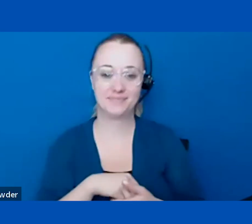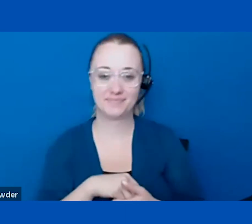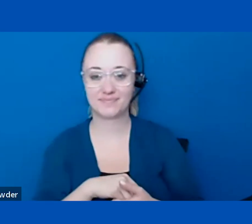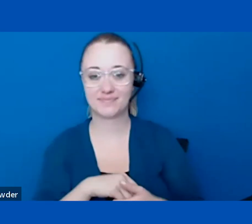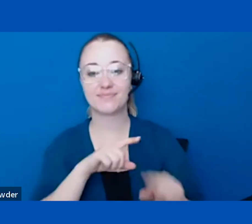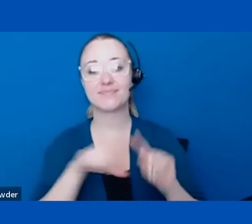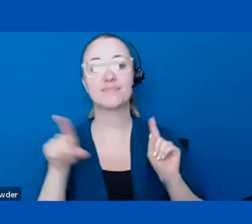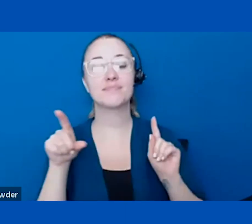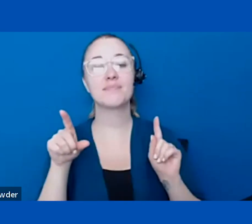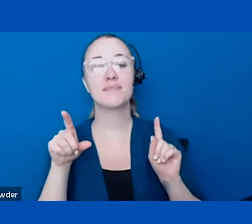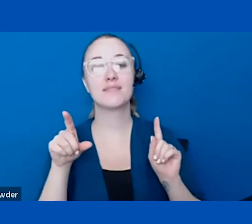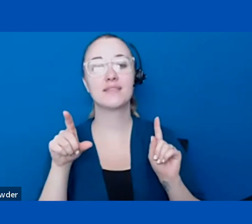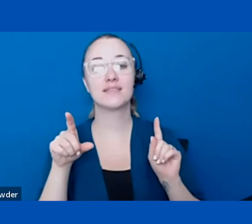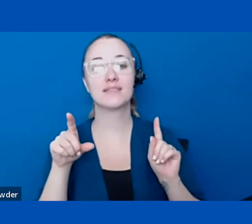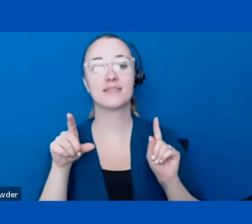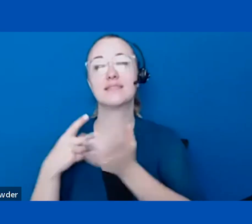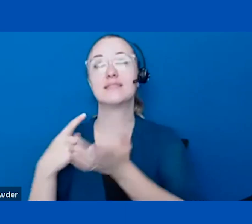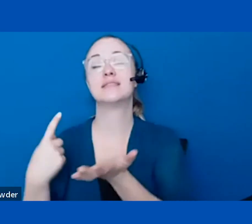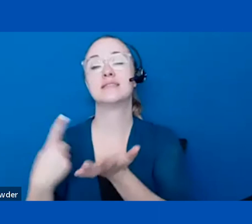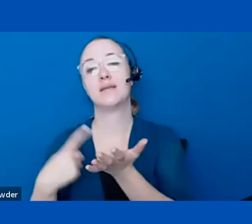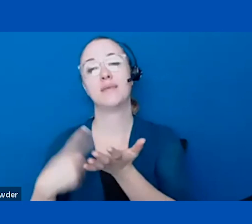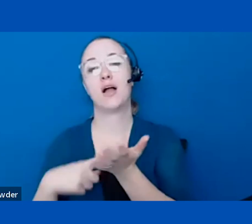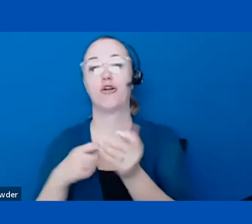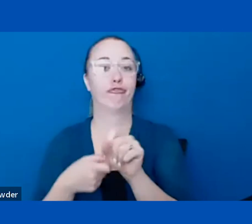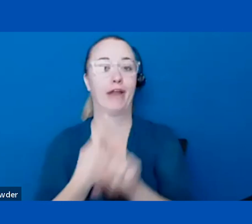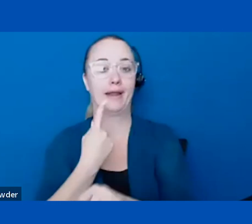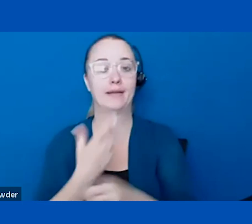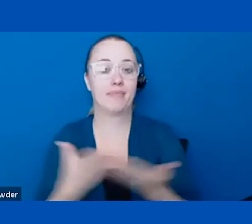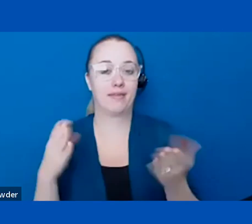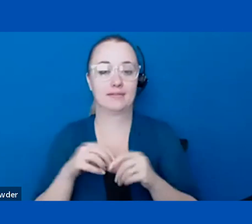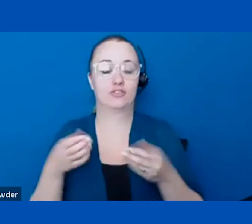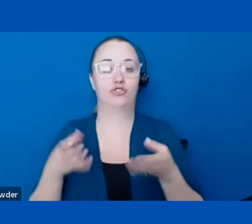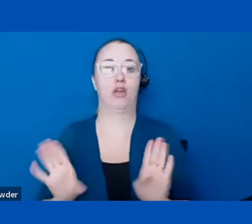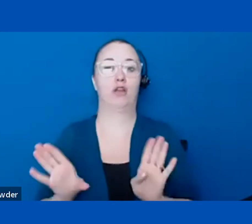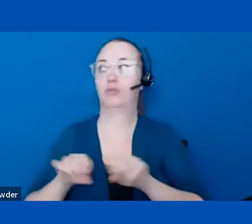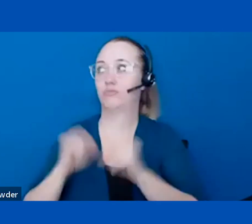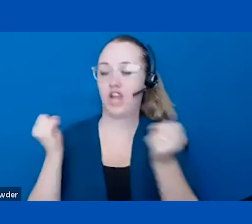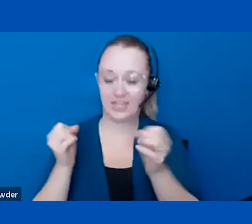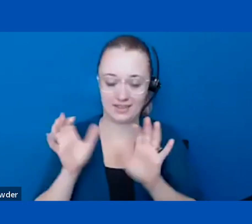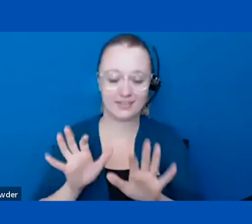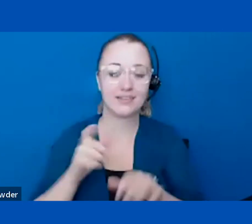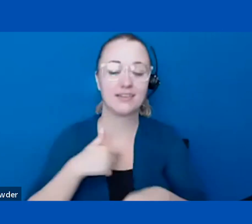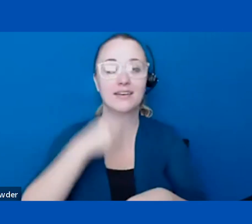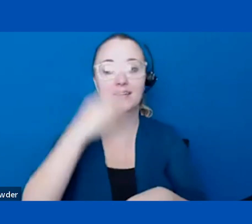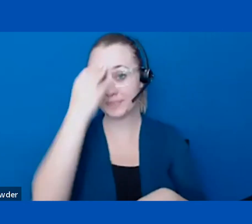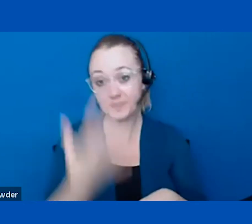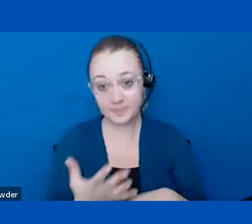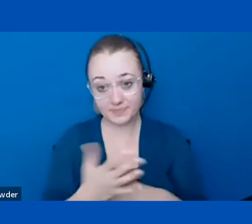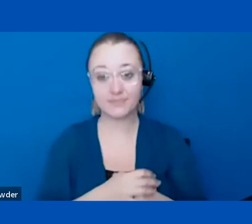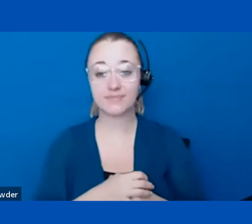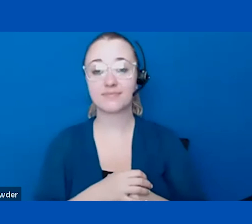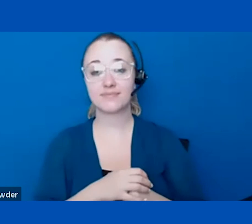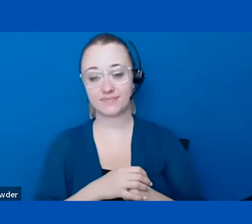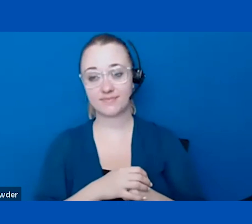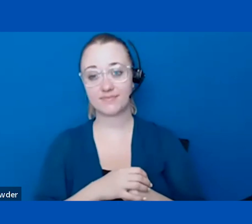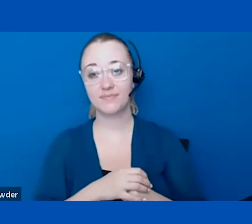in terms of just random things in general breaking, what I will say is that, I